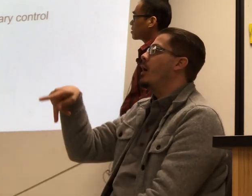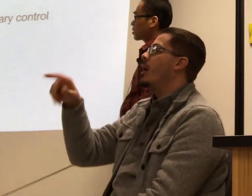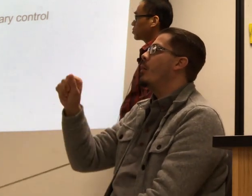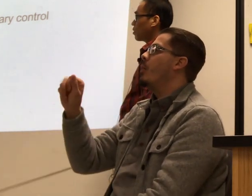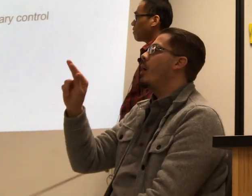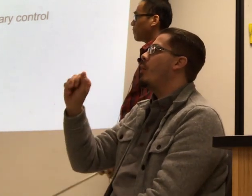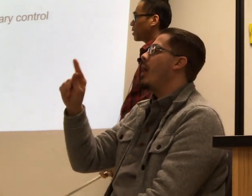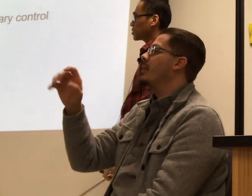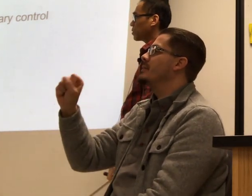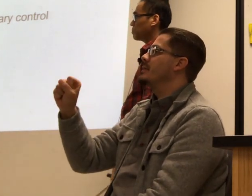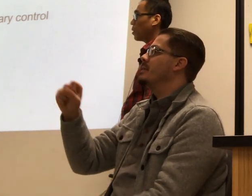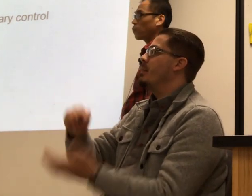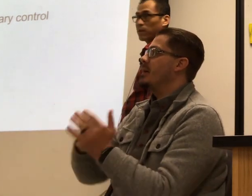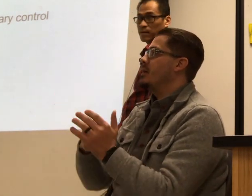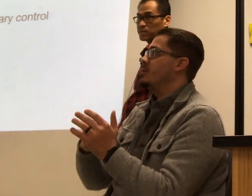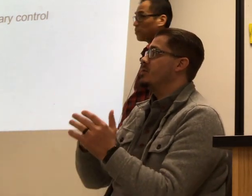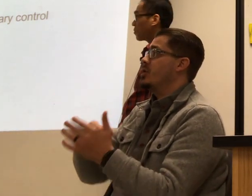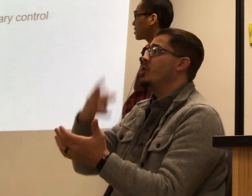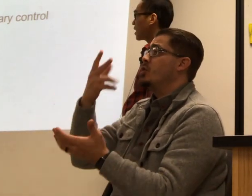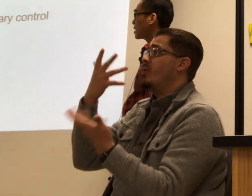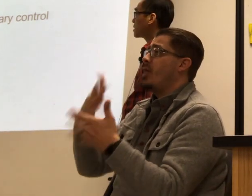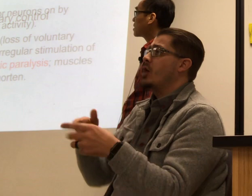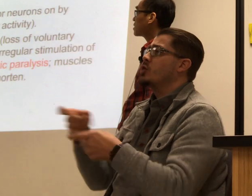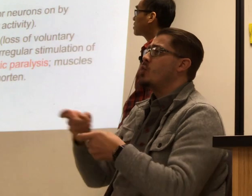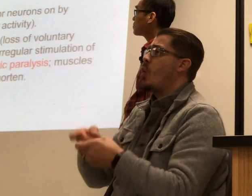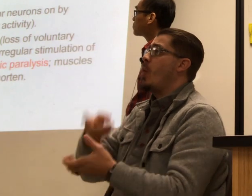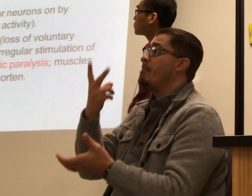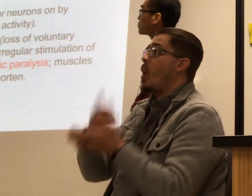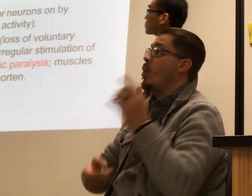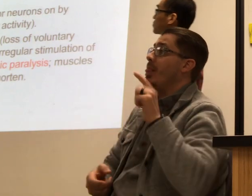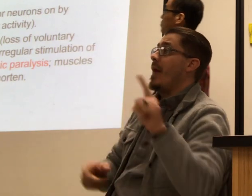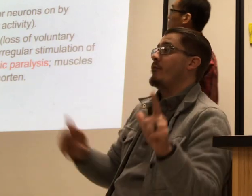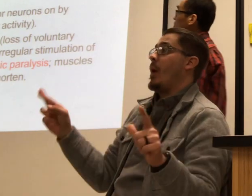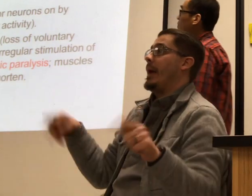you've lost control of that muscle in both limbs, on both sides.